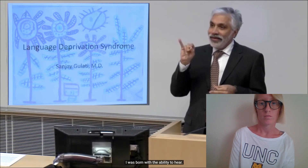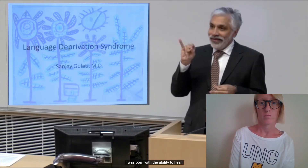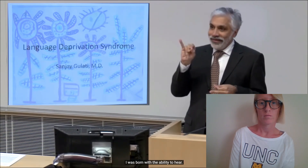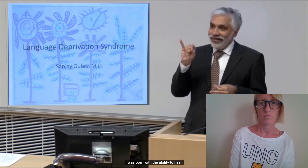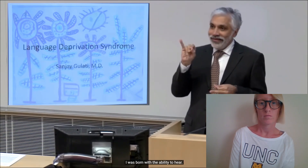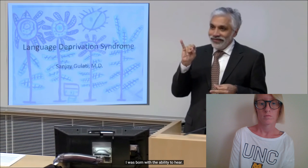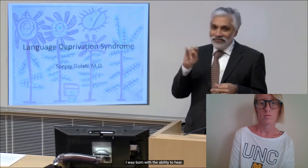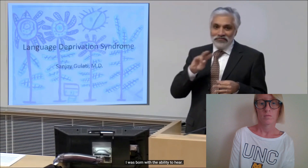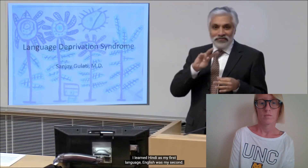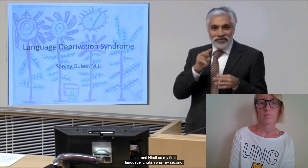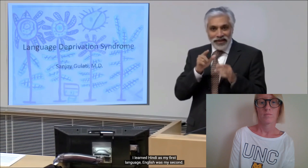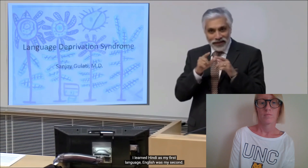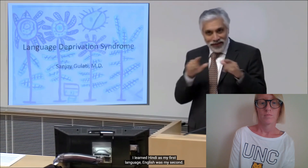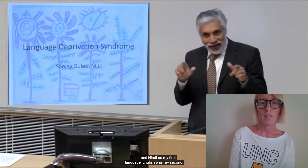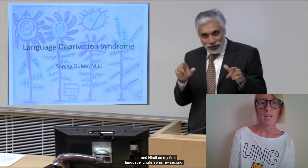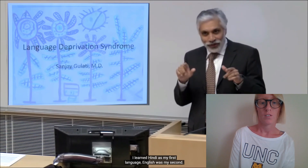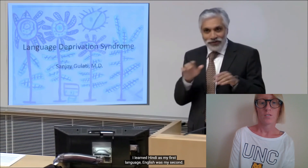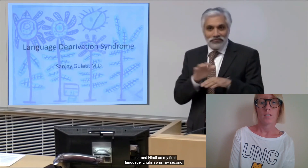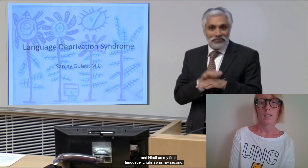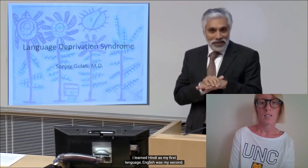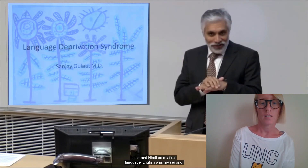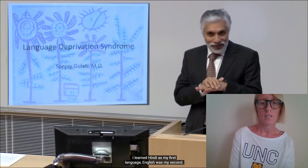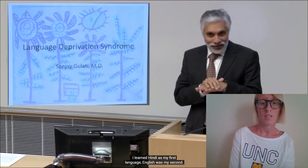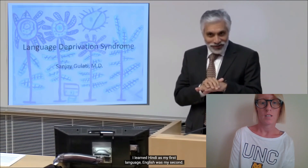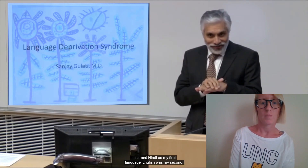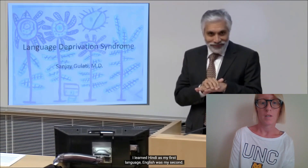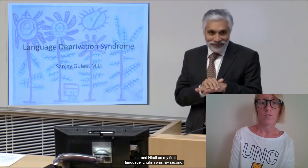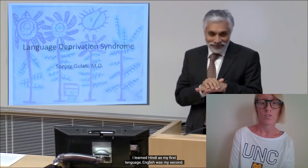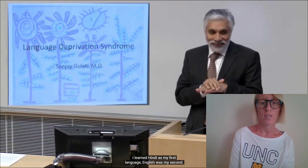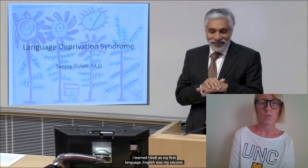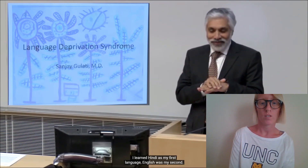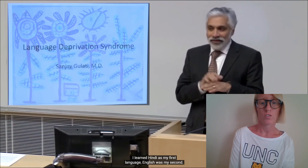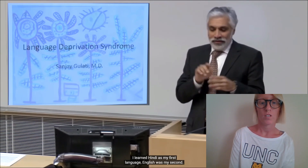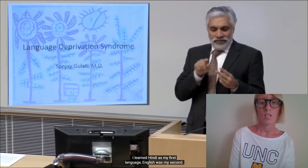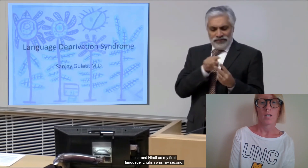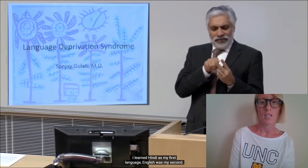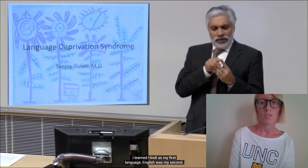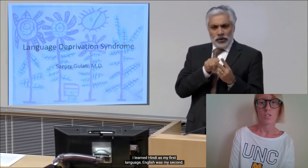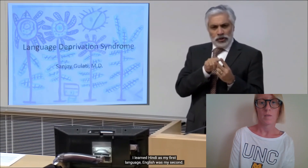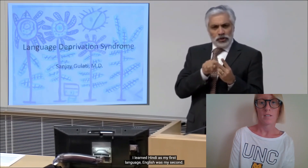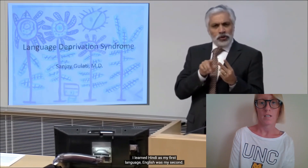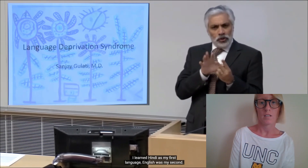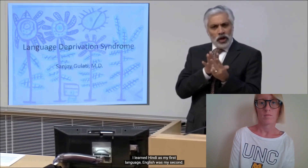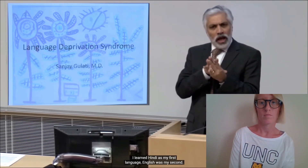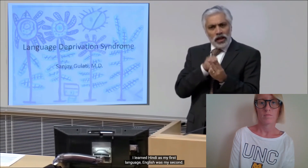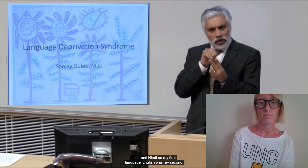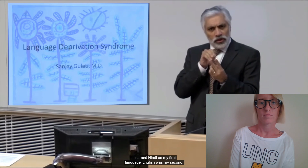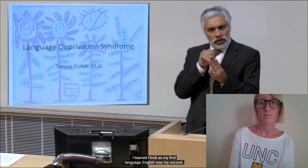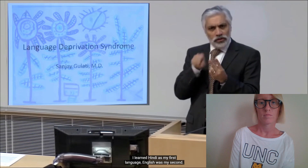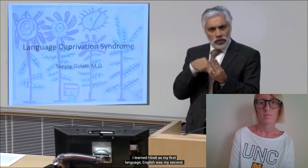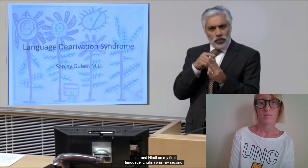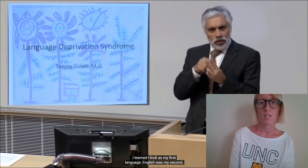hear. I learned Hindi I as my learned first Hindi language. as my first English language. was my second. English is my second.